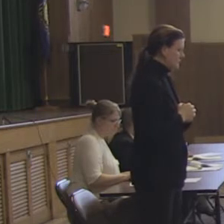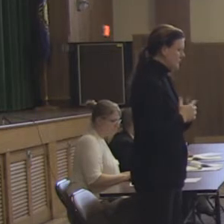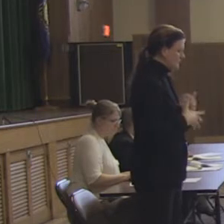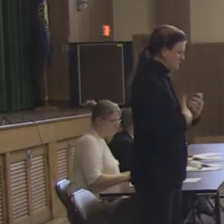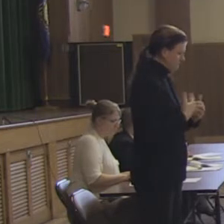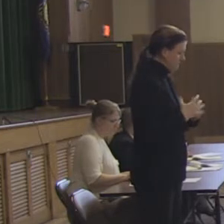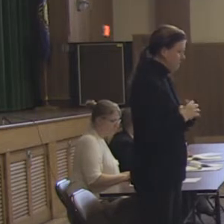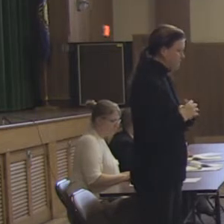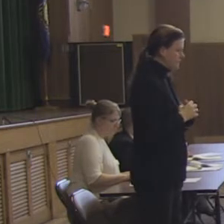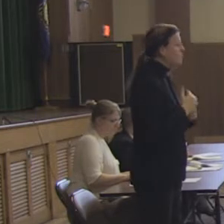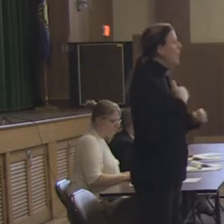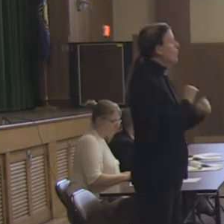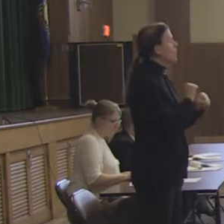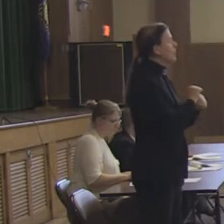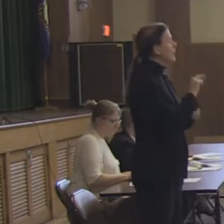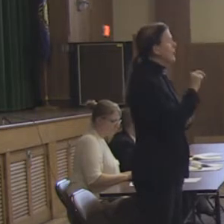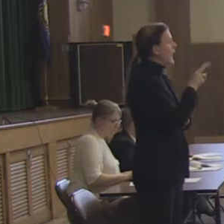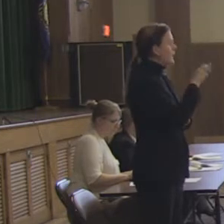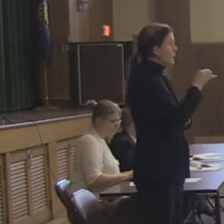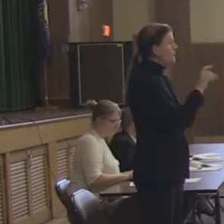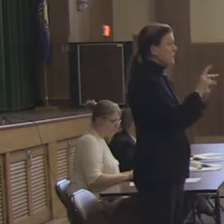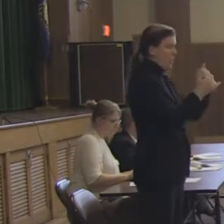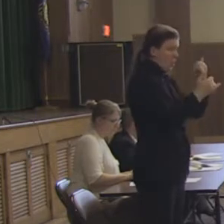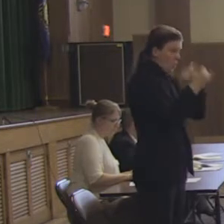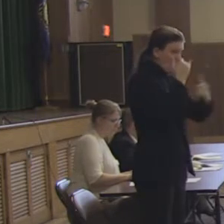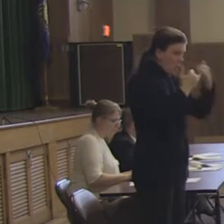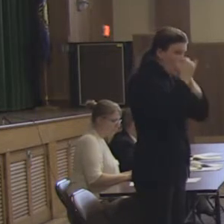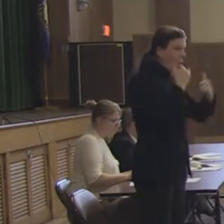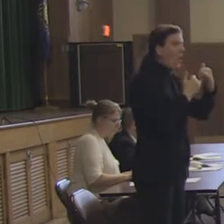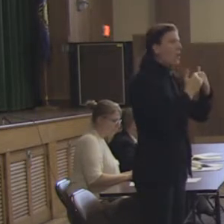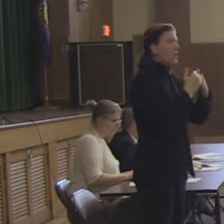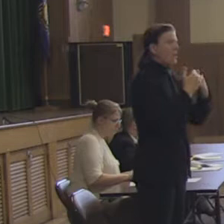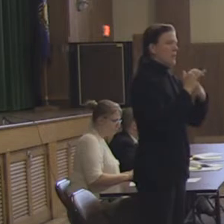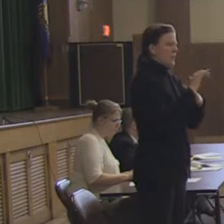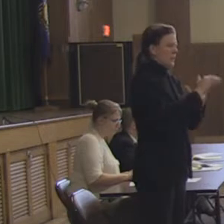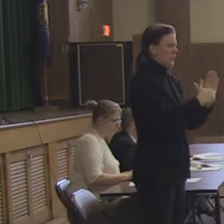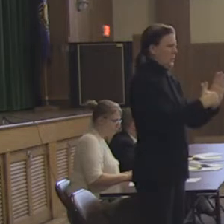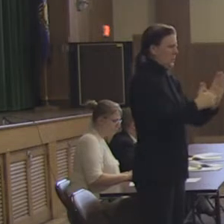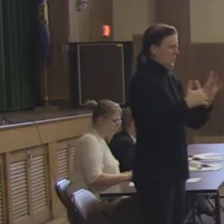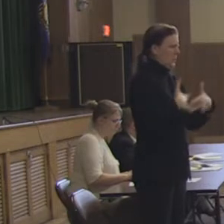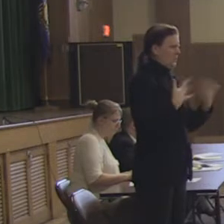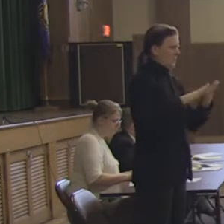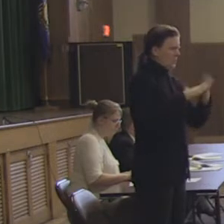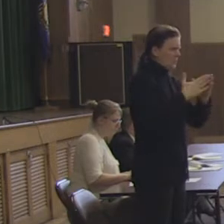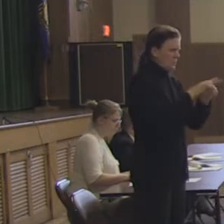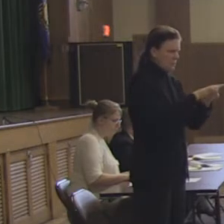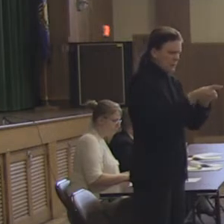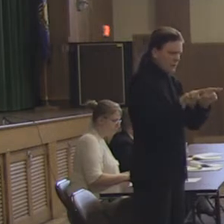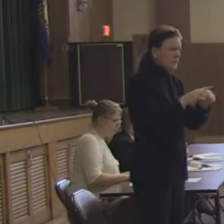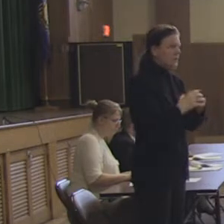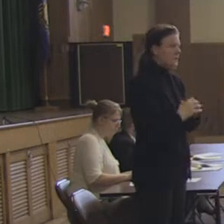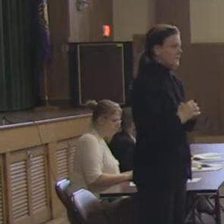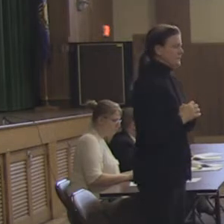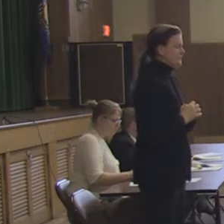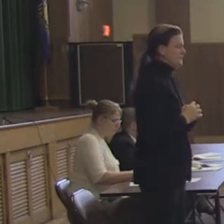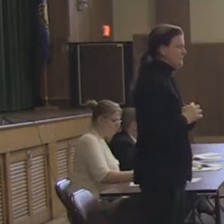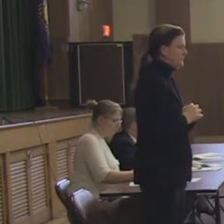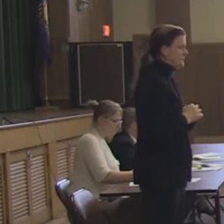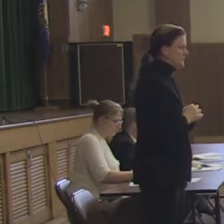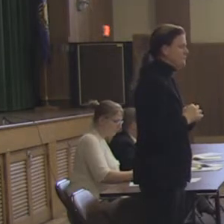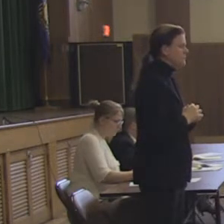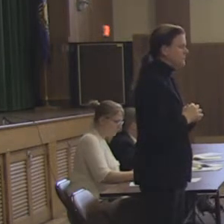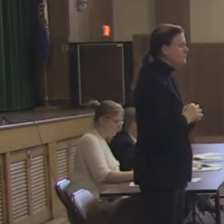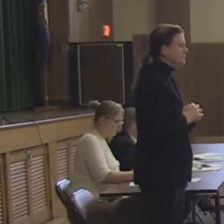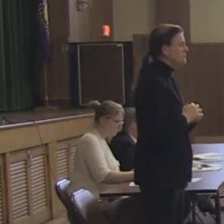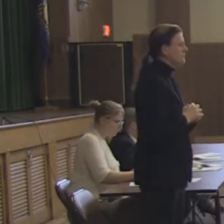Part of NAMI, we do get certain calls, and we do develop members and communities. And so there have